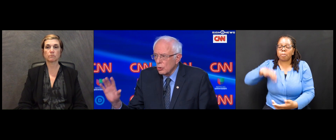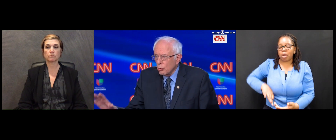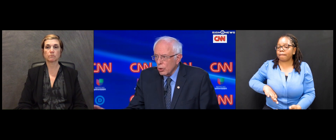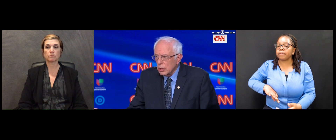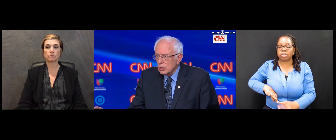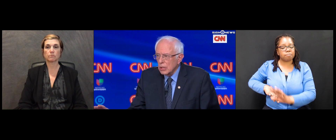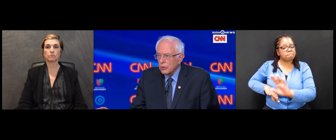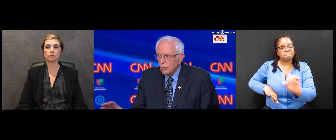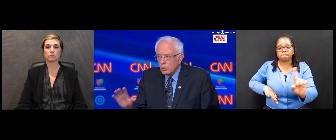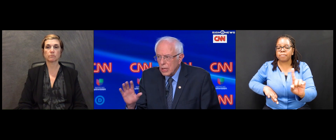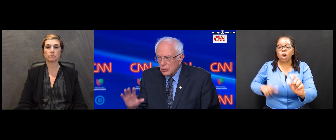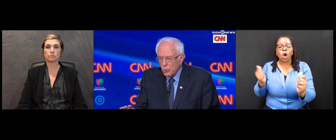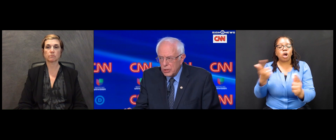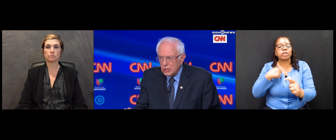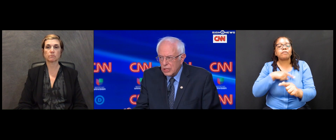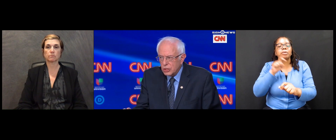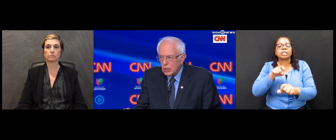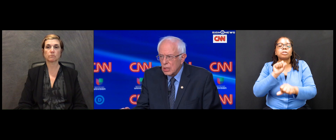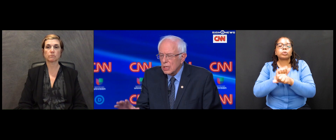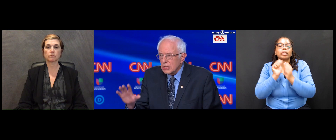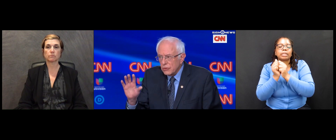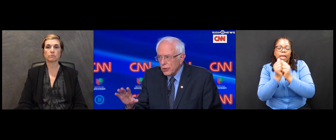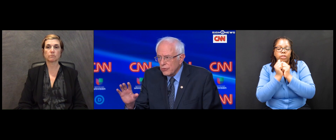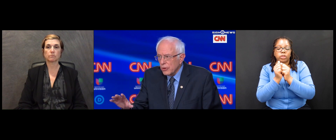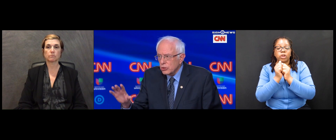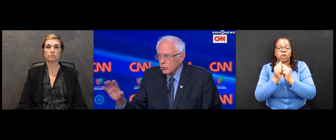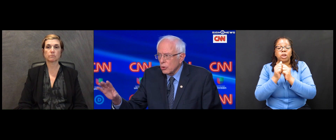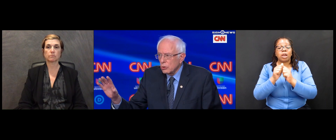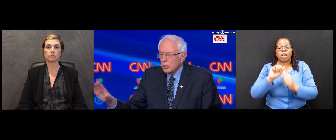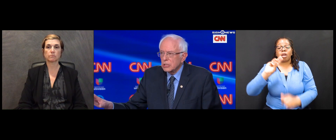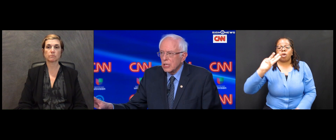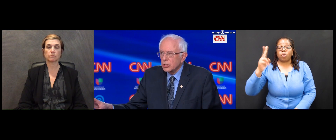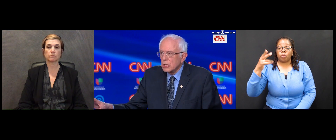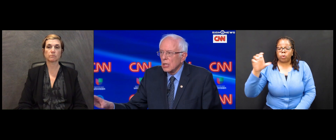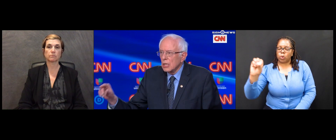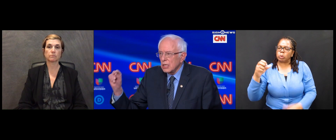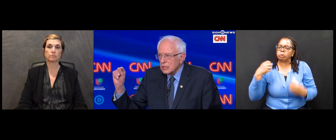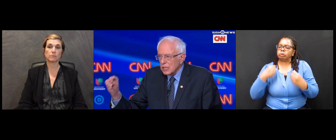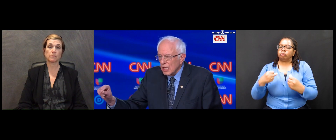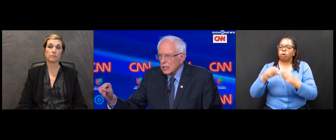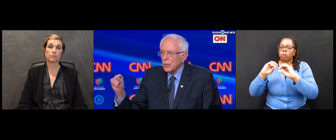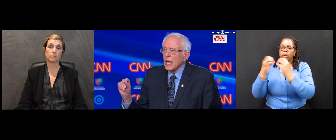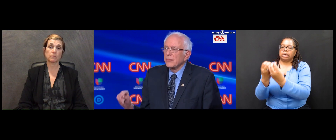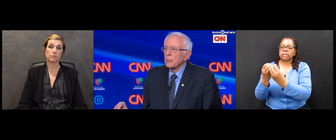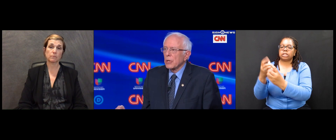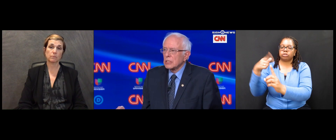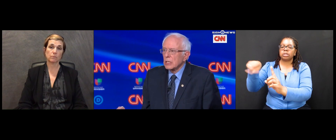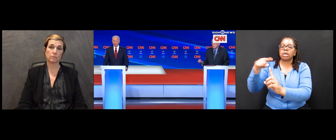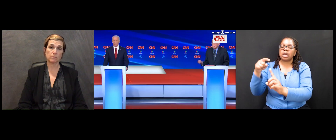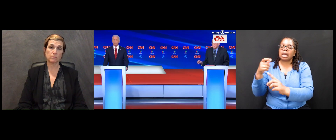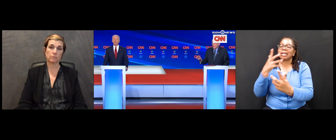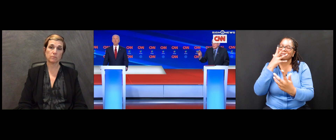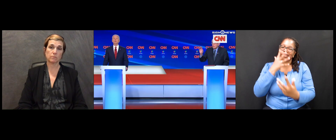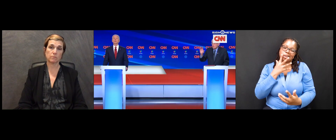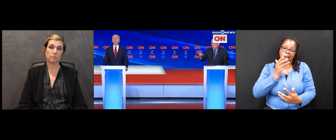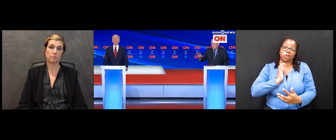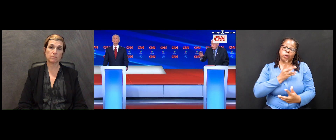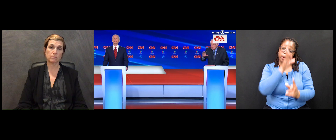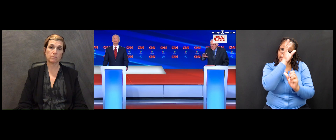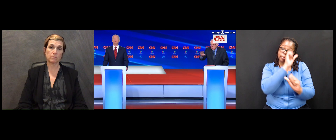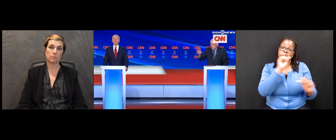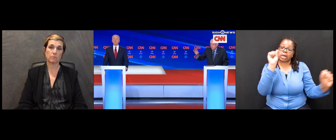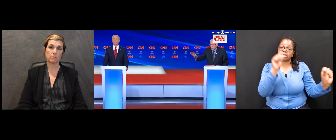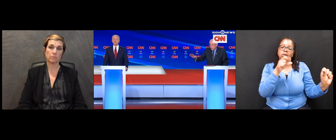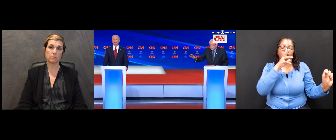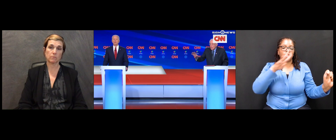us working together. The World Health Organization is a very, very strong organization. It is sad that we have a president that has ignored